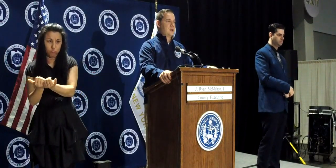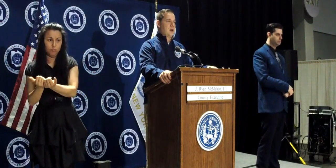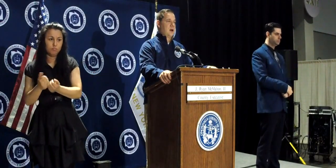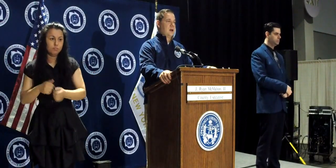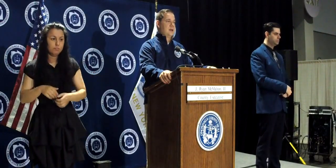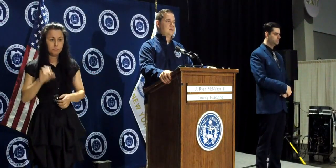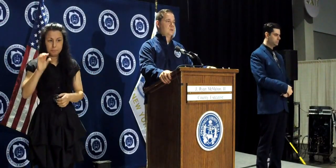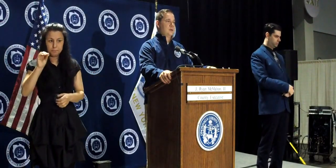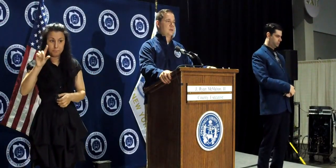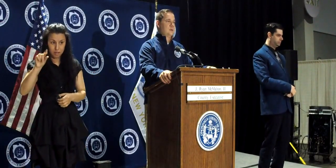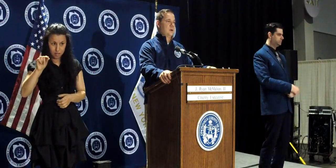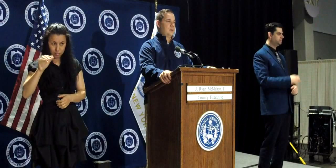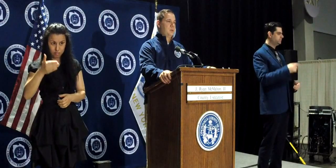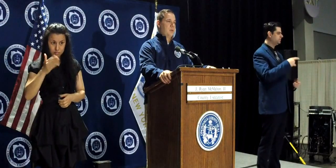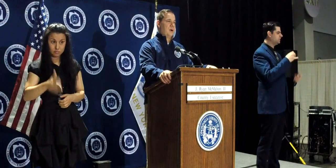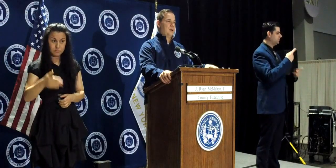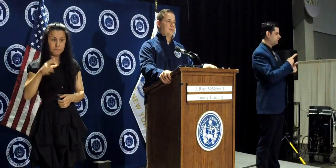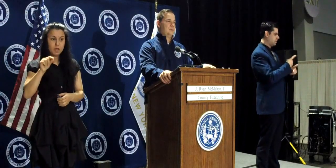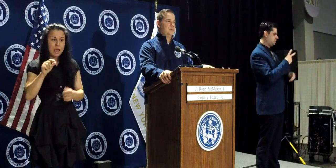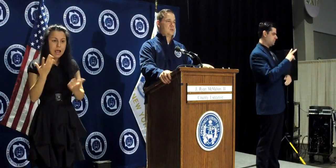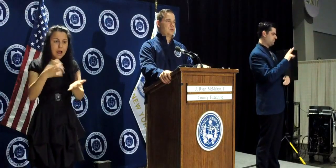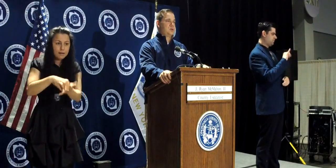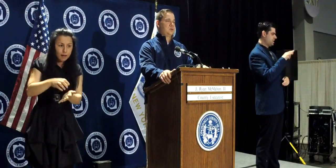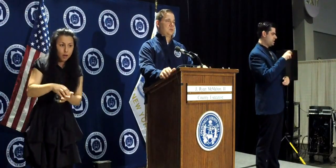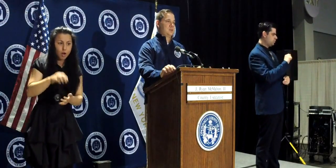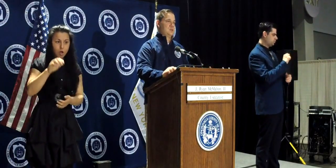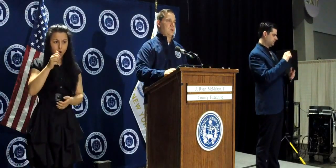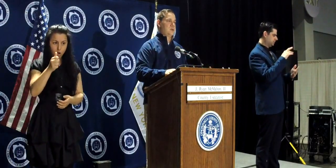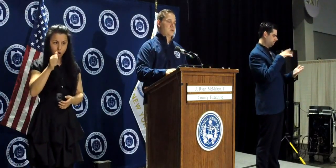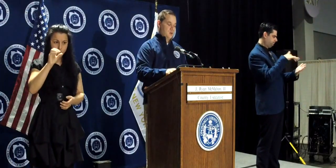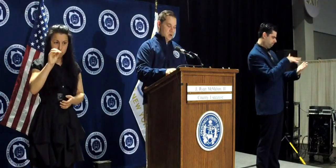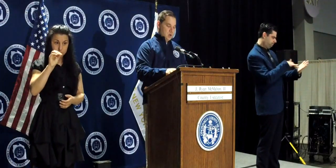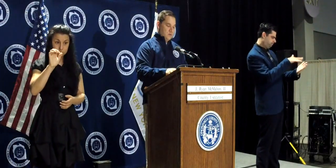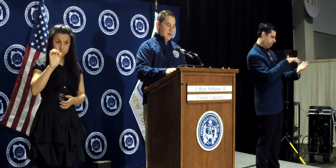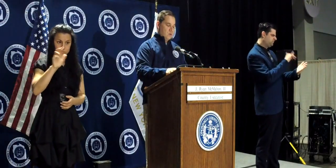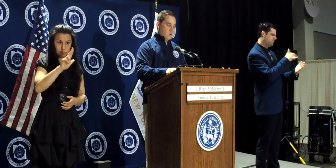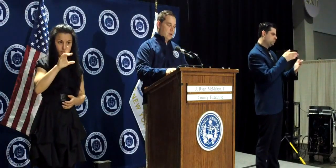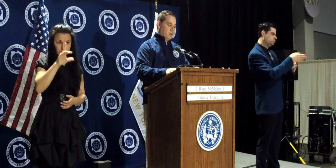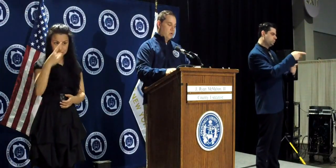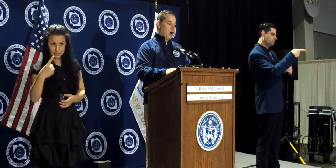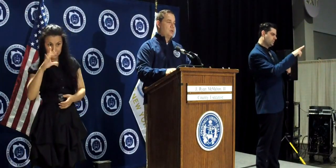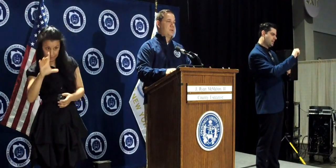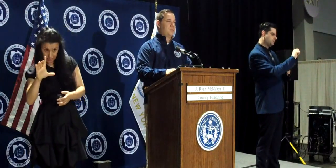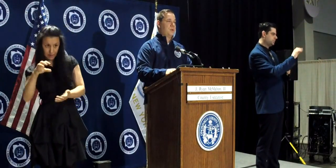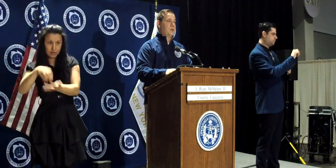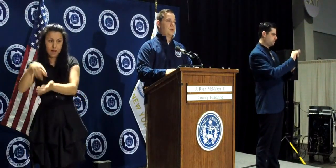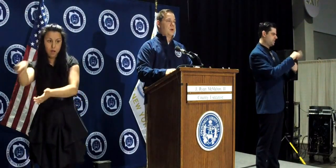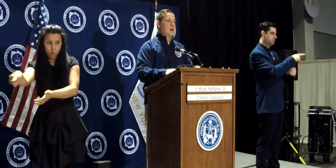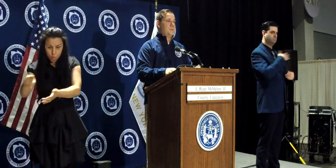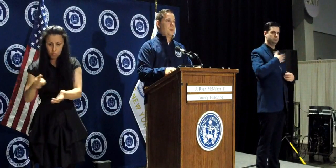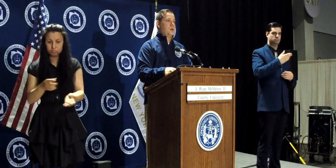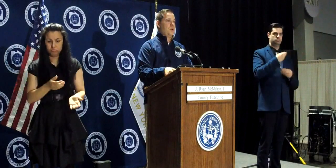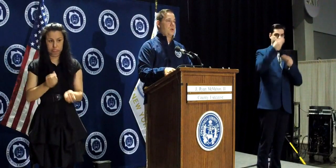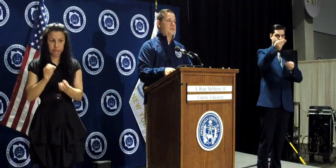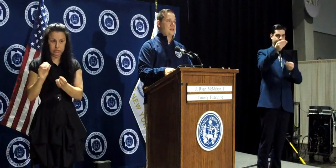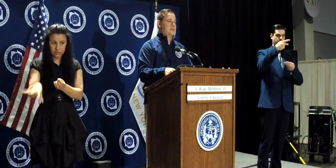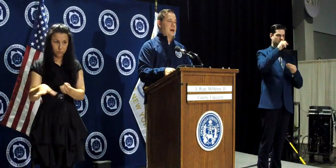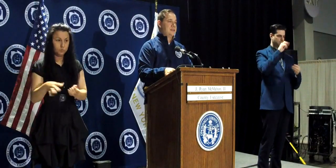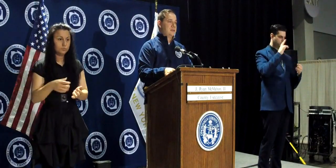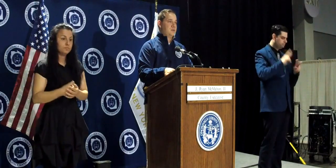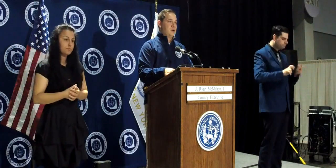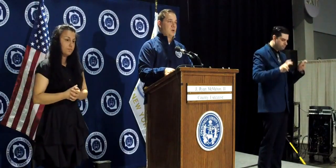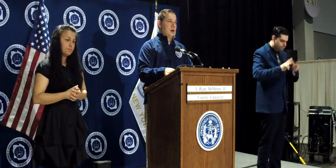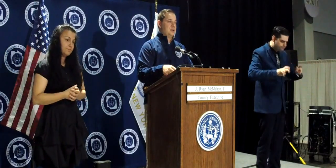virus, and you can be part of the solution with this as well. So we've had over 100 people who have